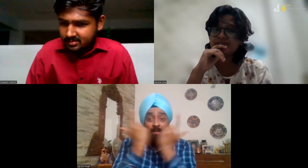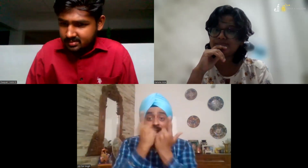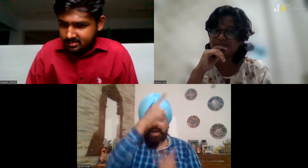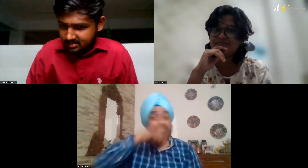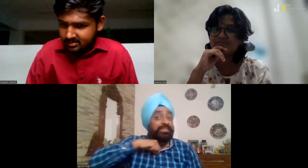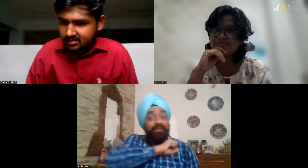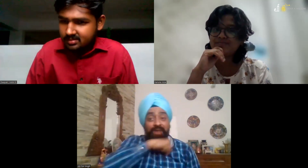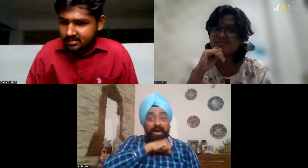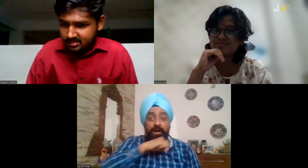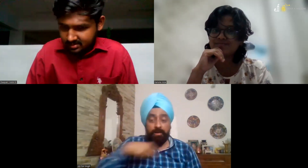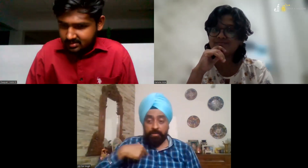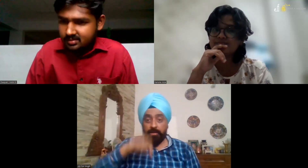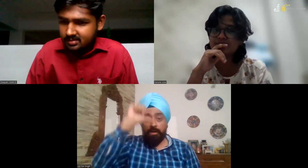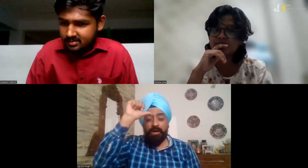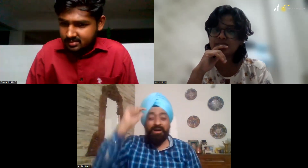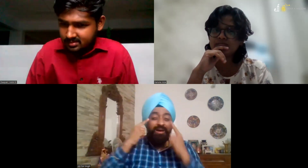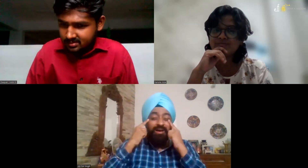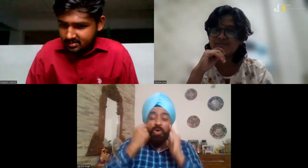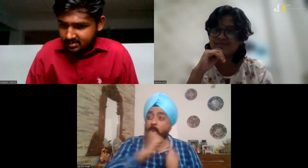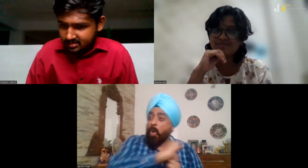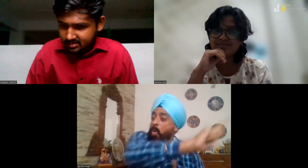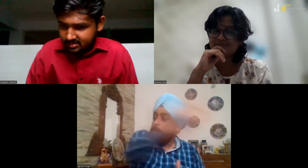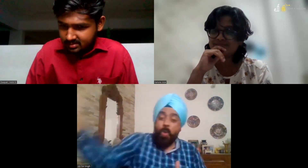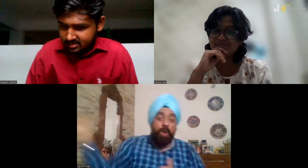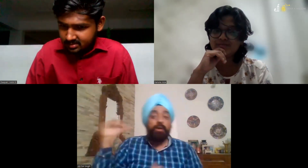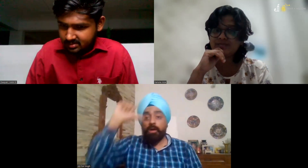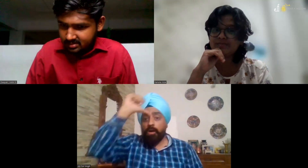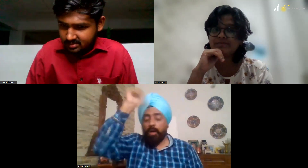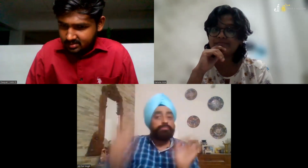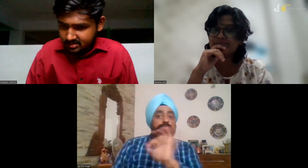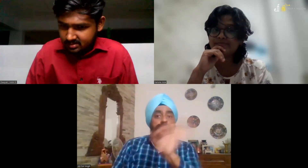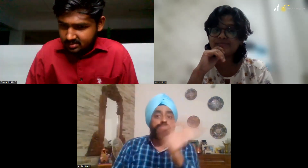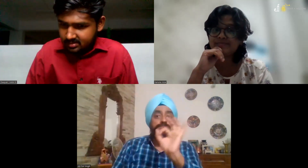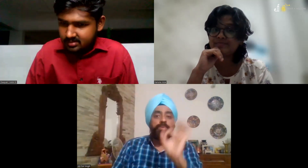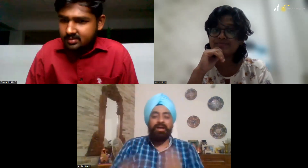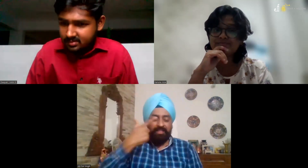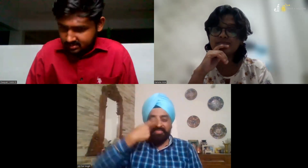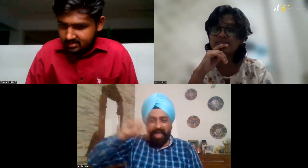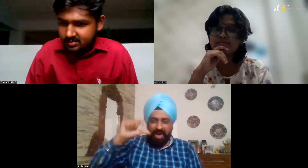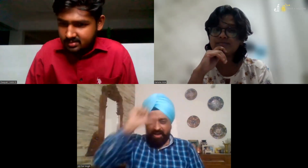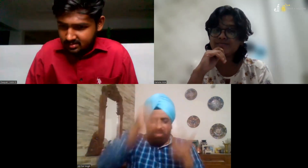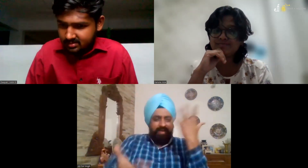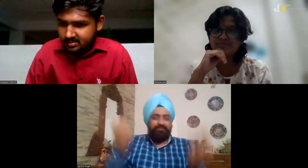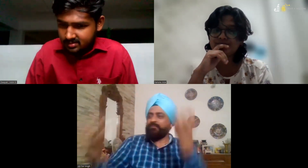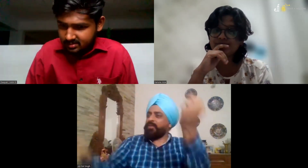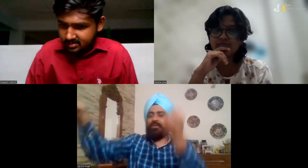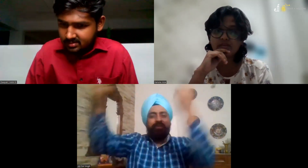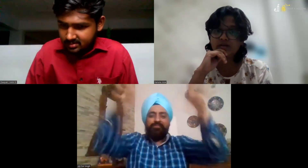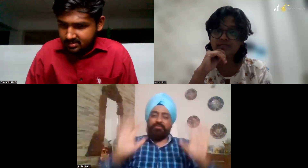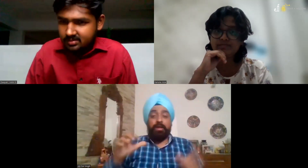And when we reached Taiwan, when we reached, everyone was like, no one was